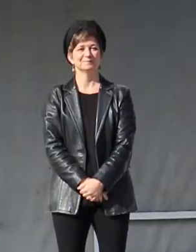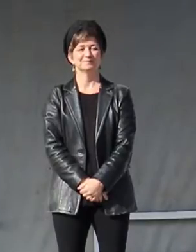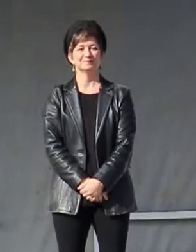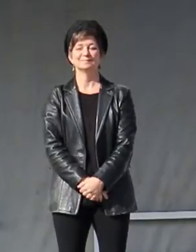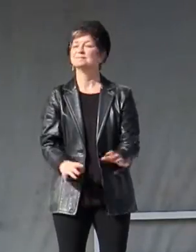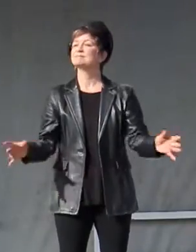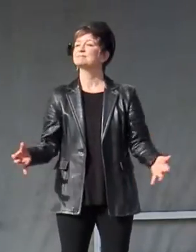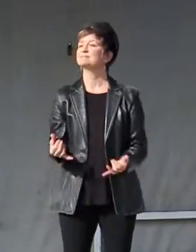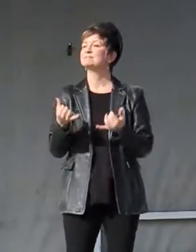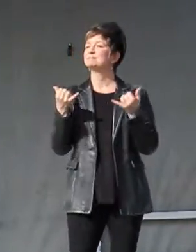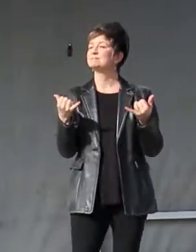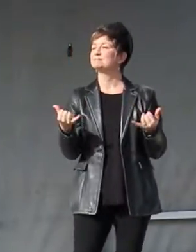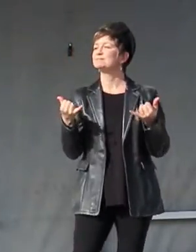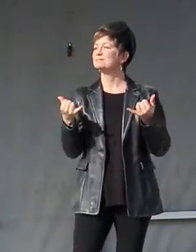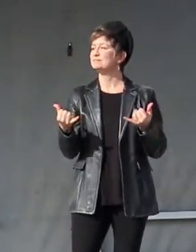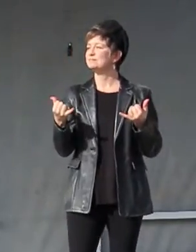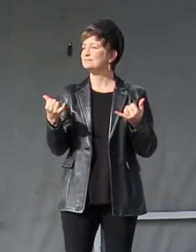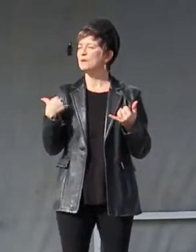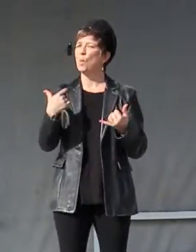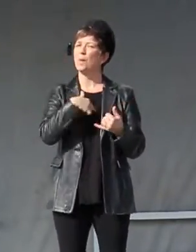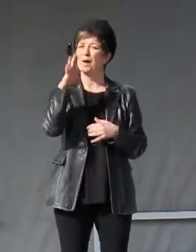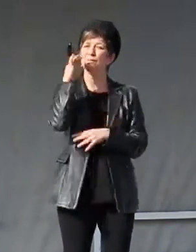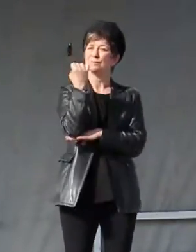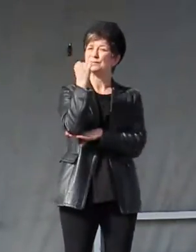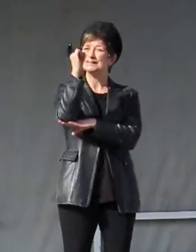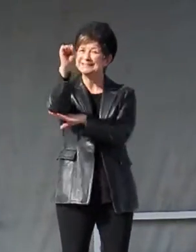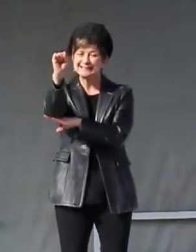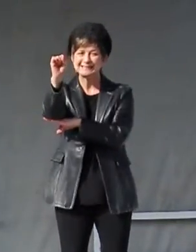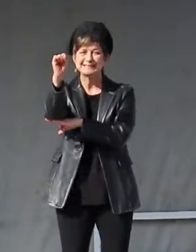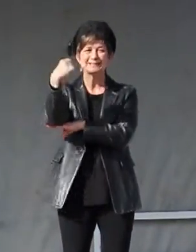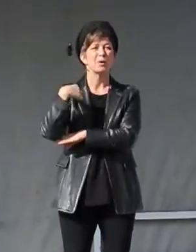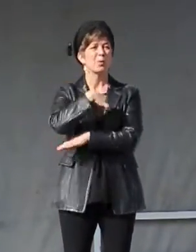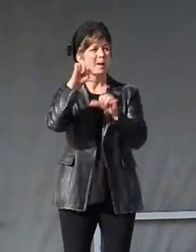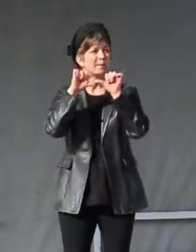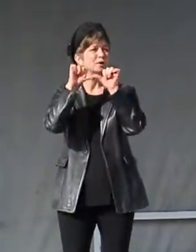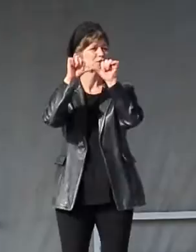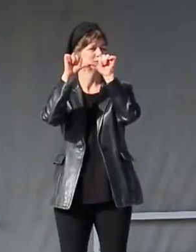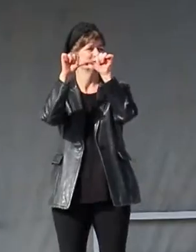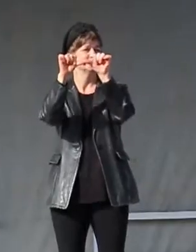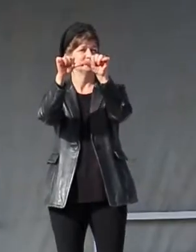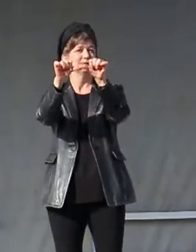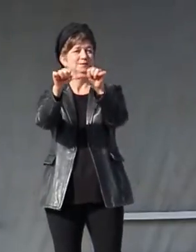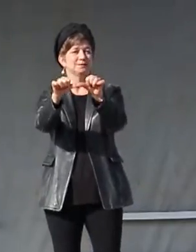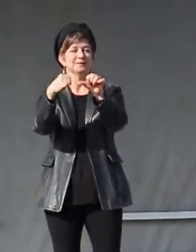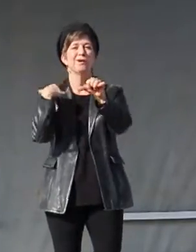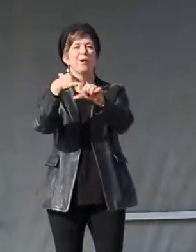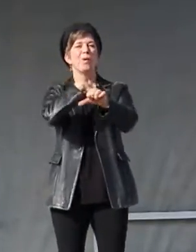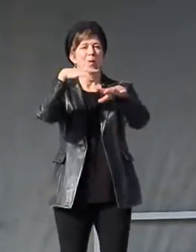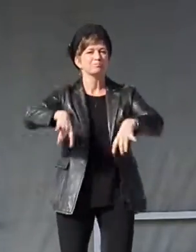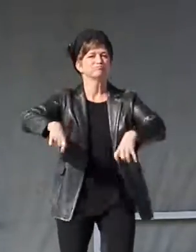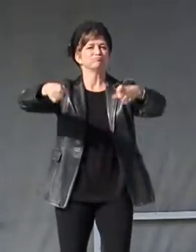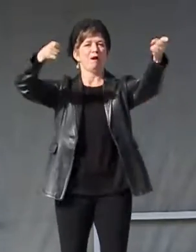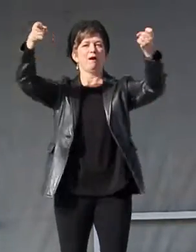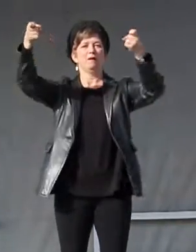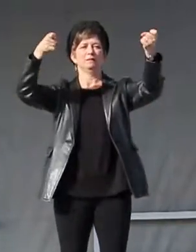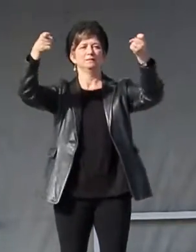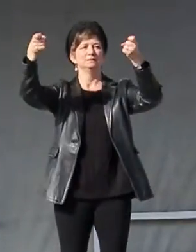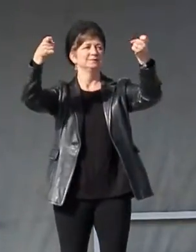Yes. Today, we resist, we persist, we rise. Yes.